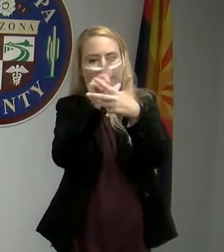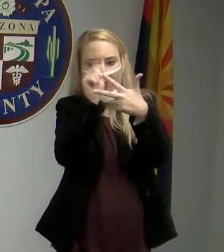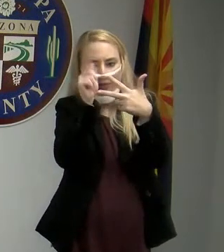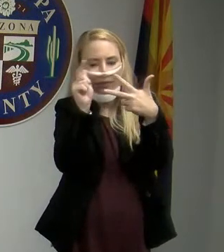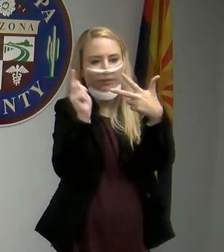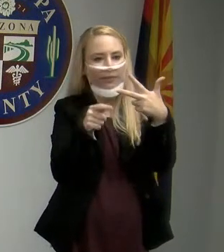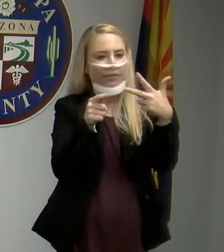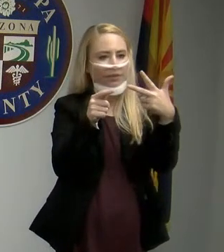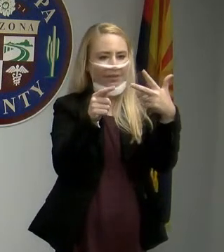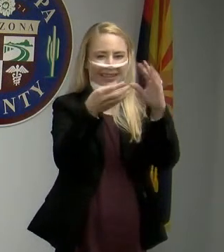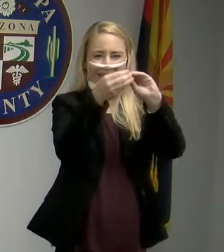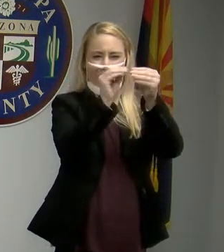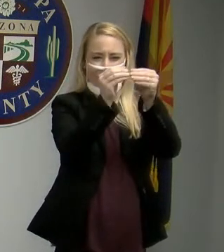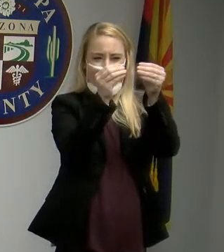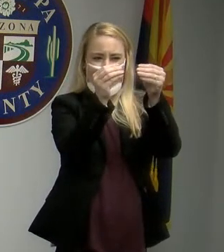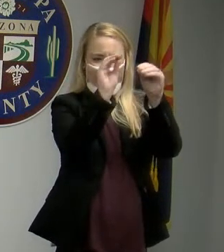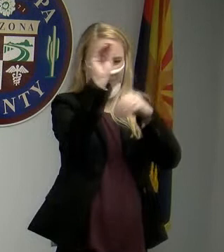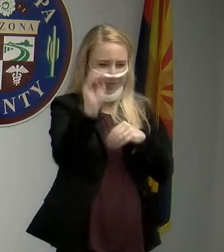how that